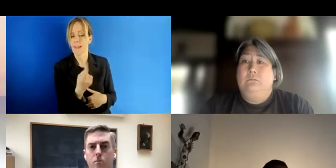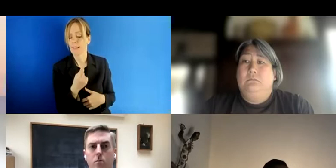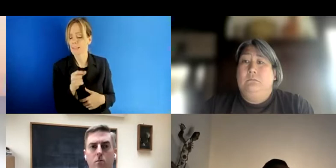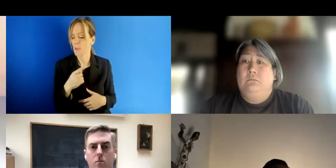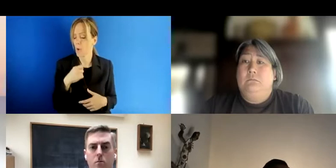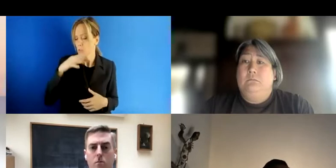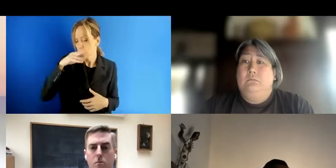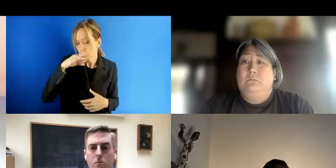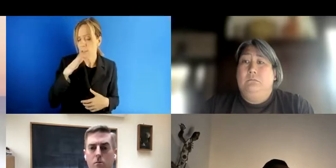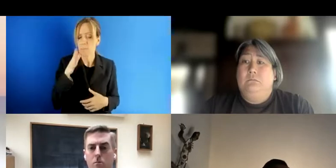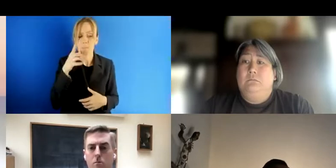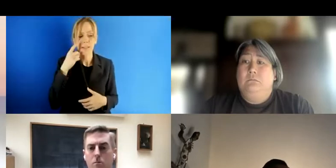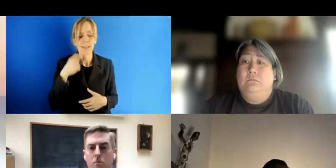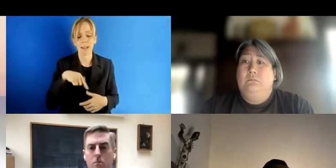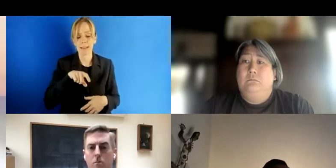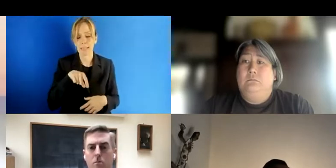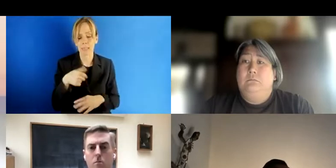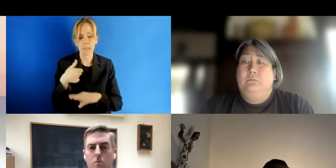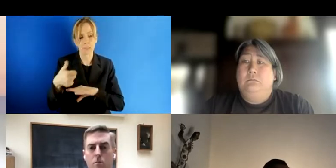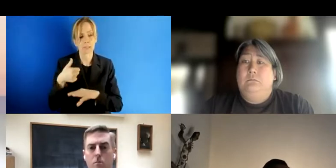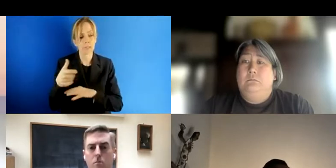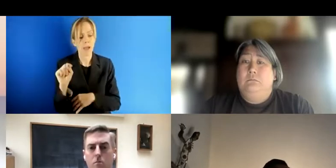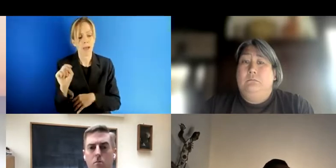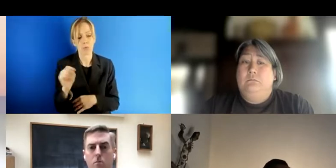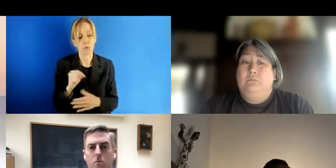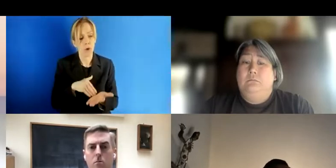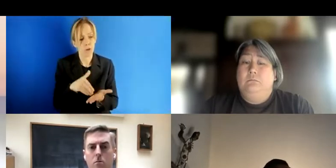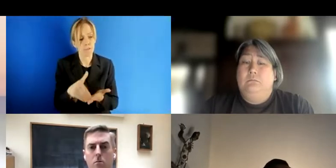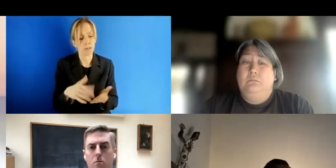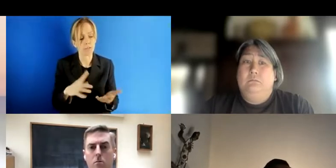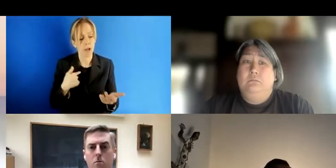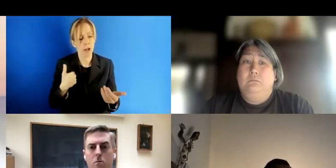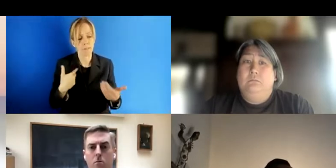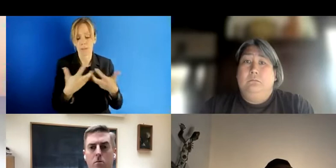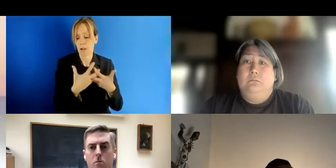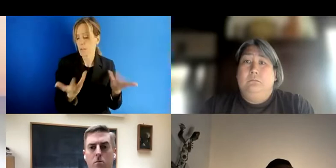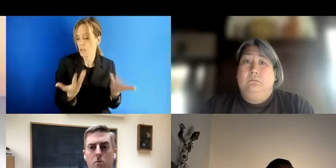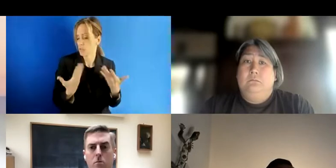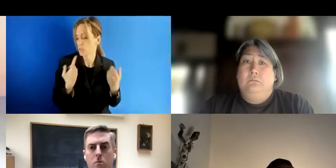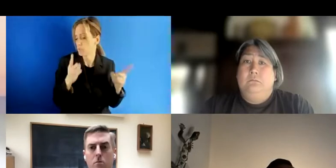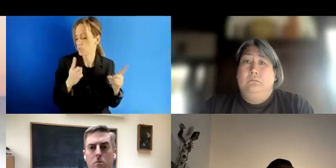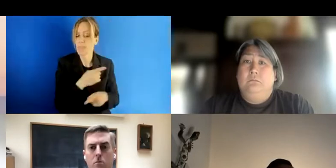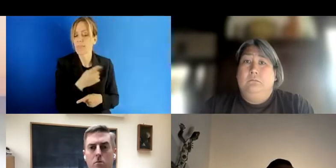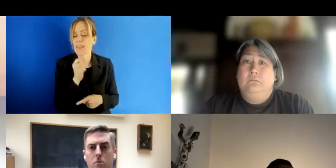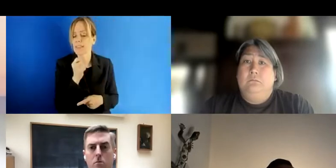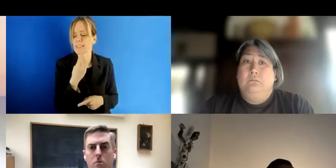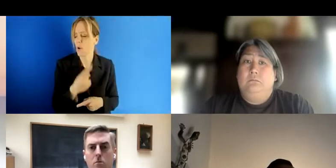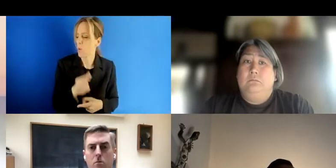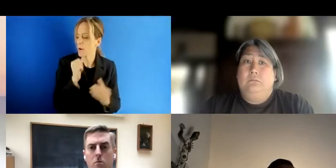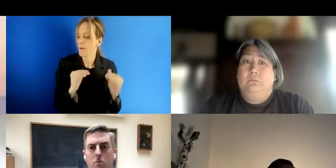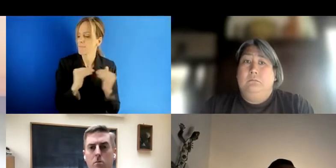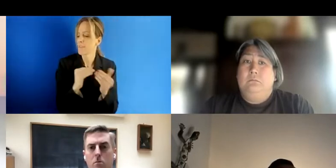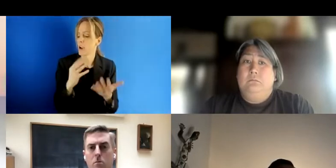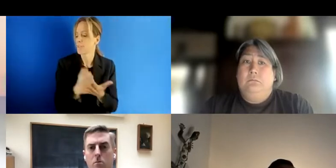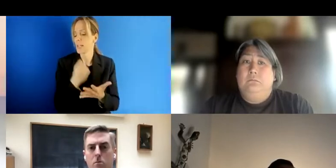because I needed to take frequent breaks and had an accommodation to do so. They didn't tell me I was getting an unfair advantage because I had extra time on